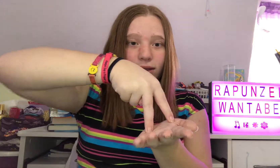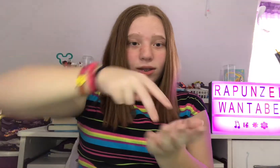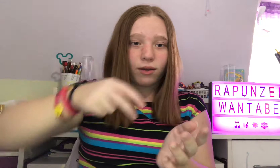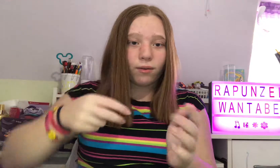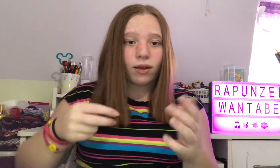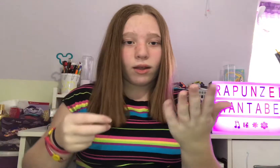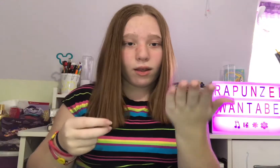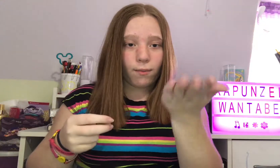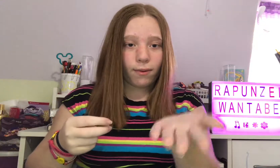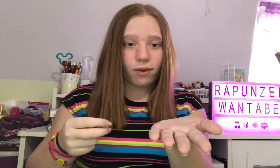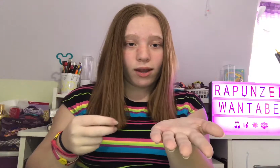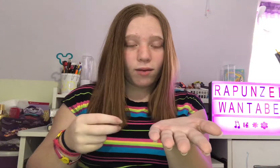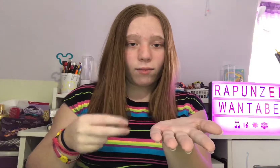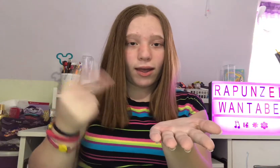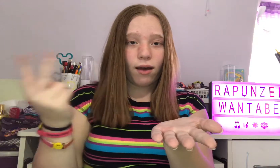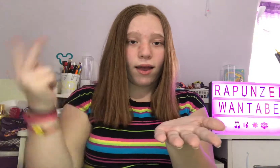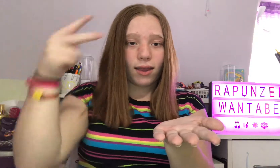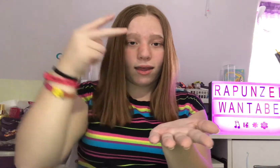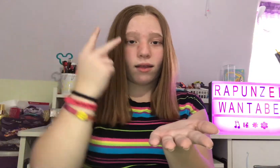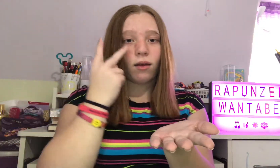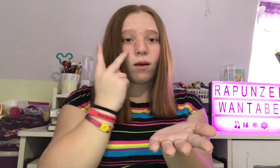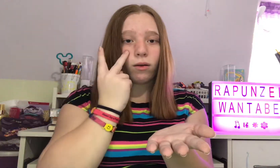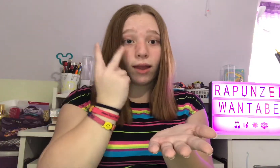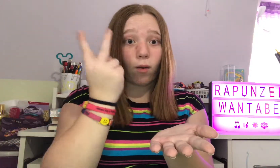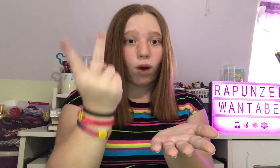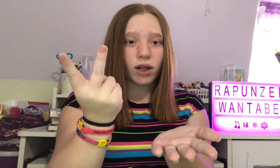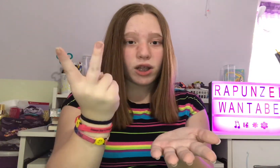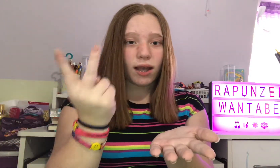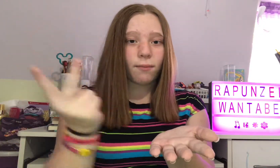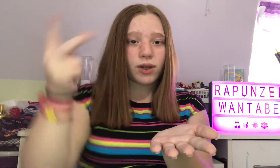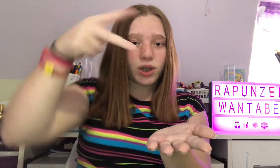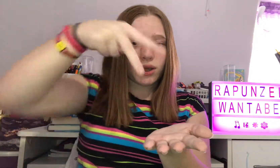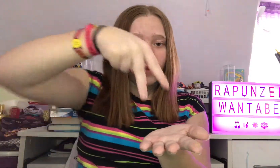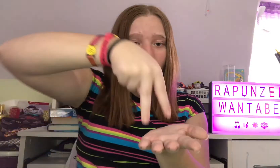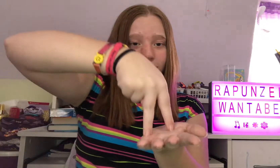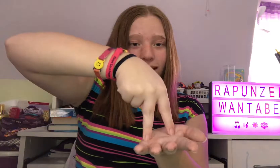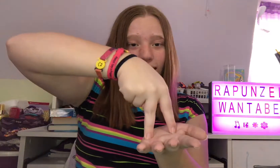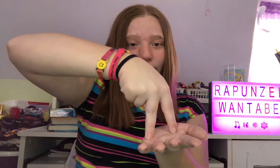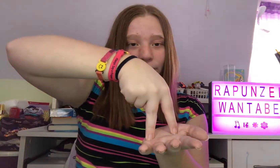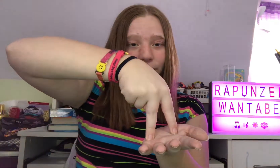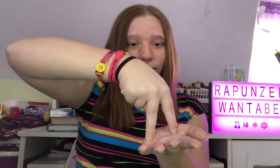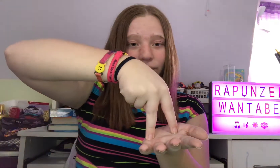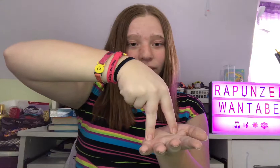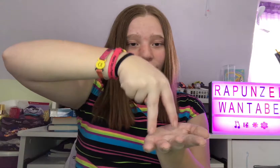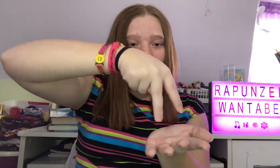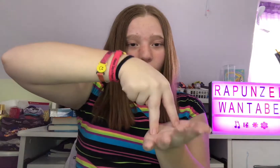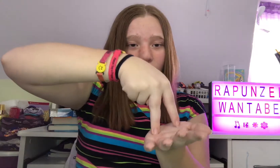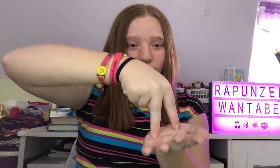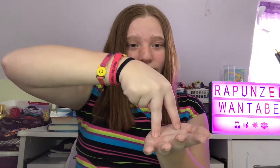So your palm of your hand will be out, and then like watching, but it's just going to be upside down. Watching,